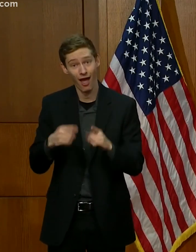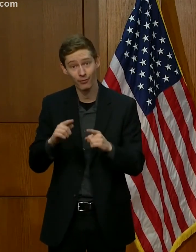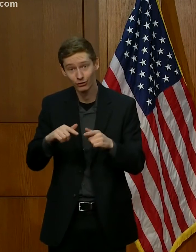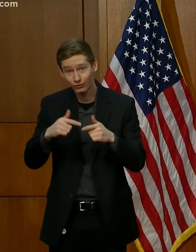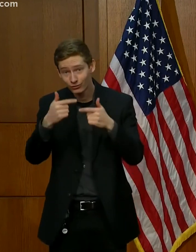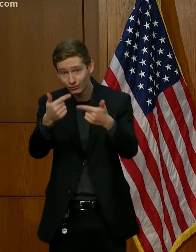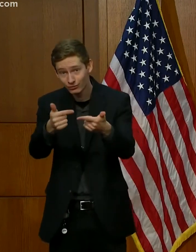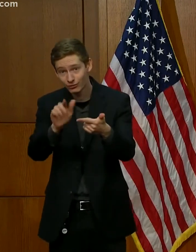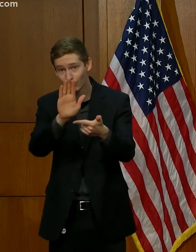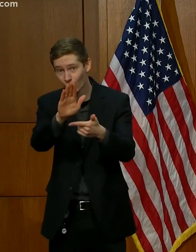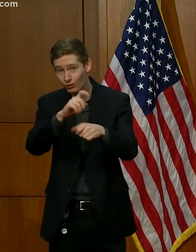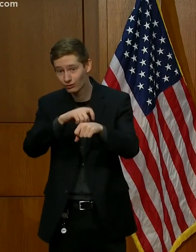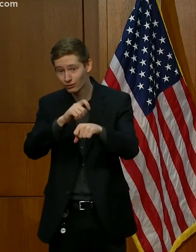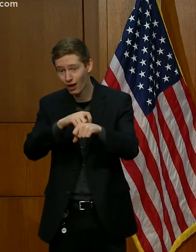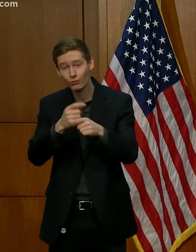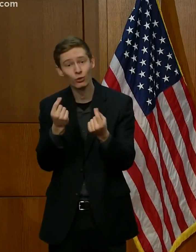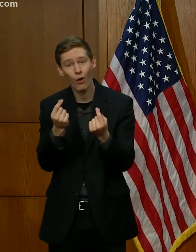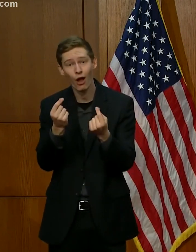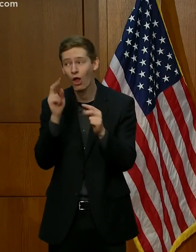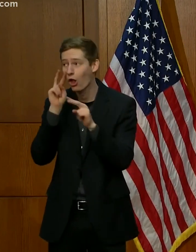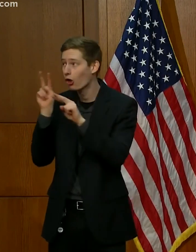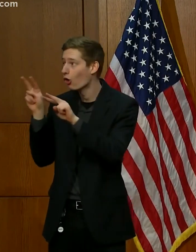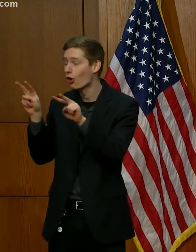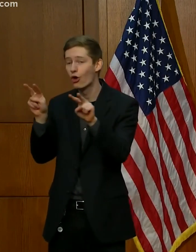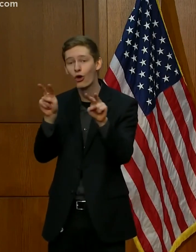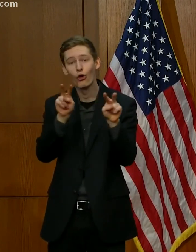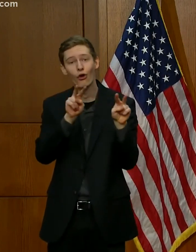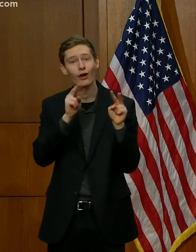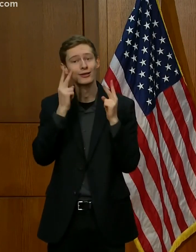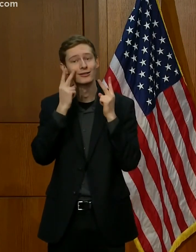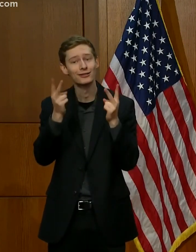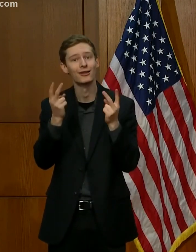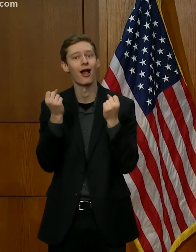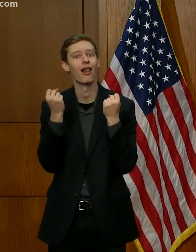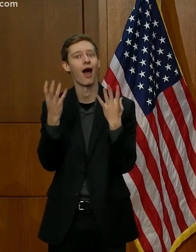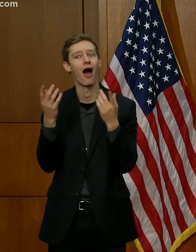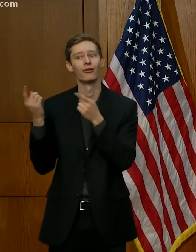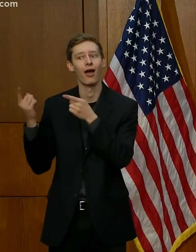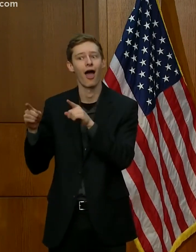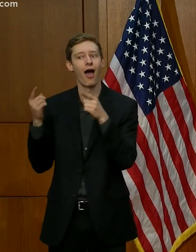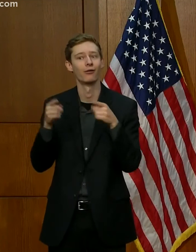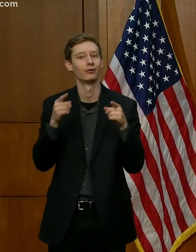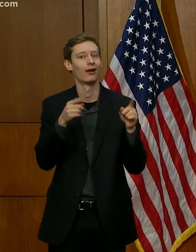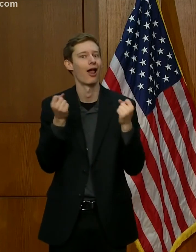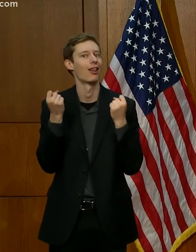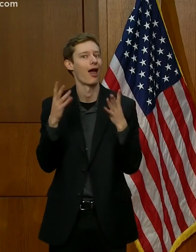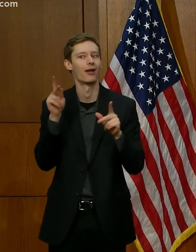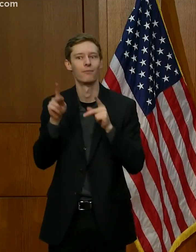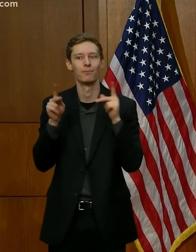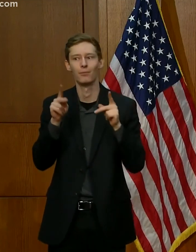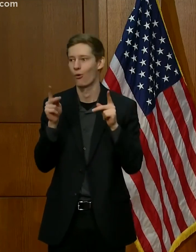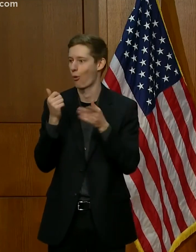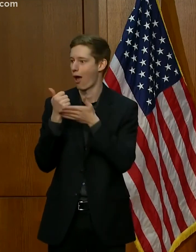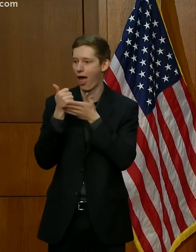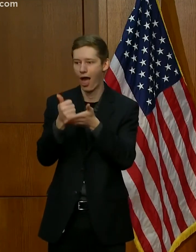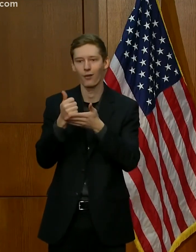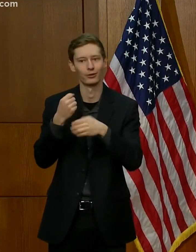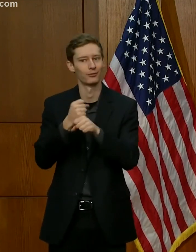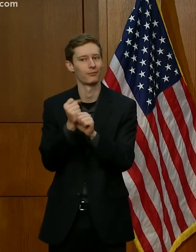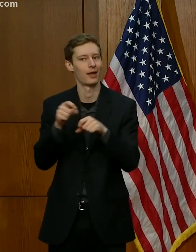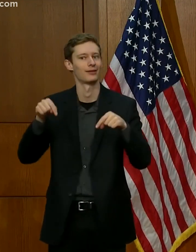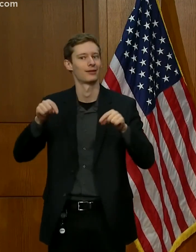vaccination, look around and you'll see a lot going on, a lot of people that are helping to make this possible. So all I ask